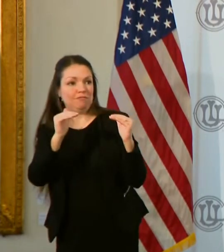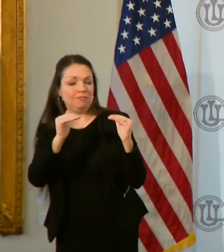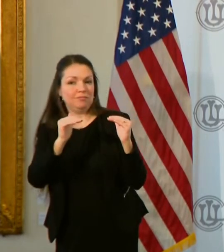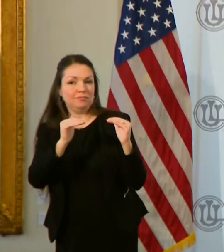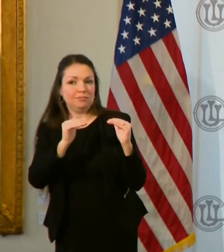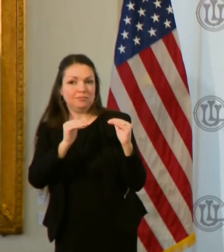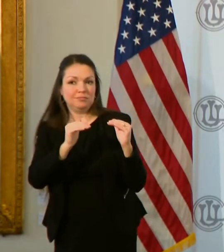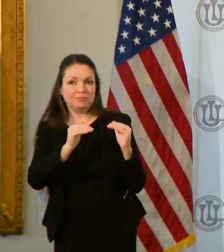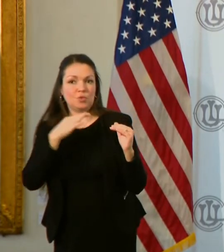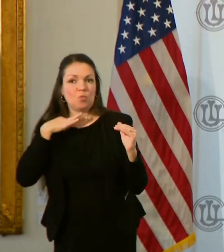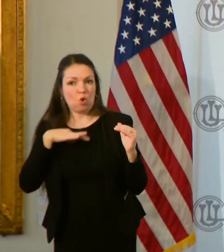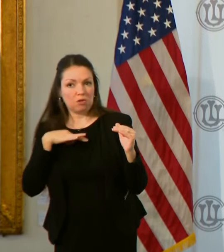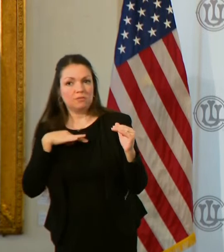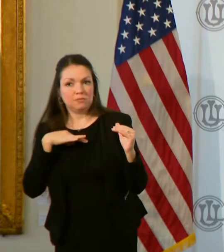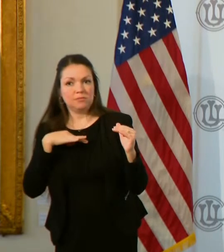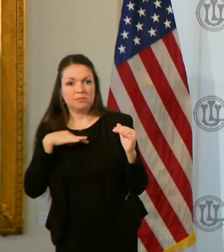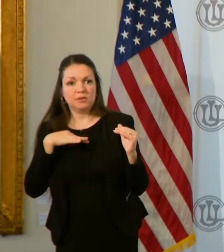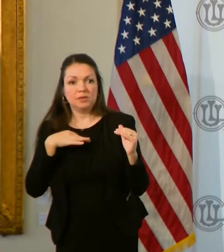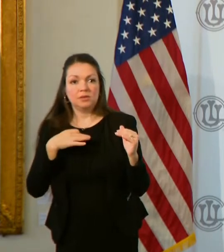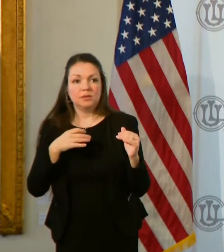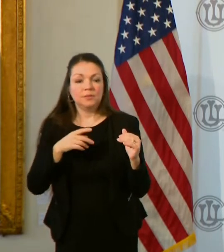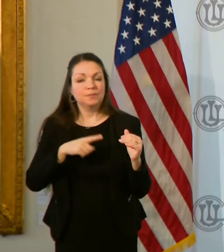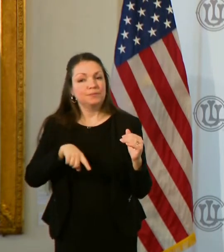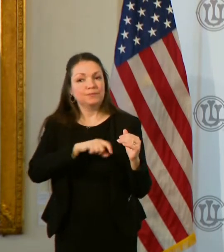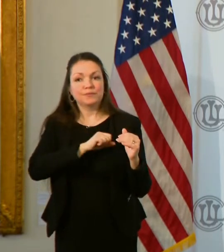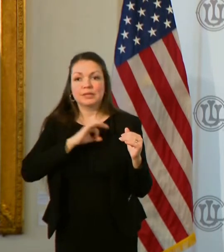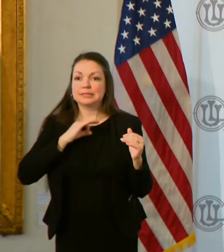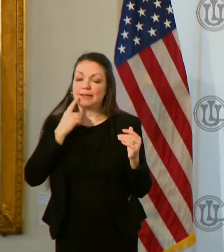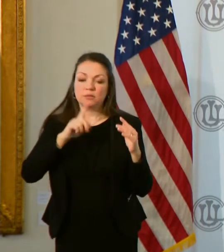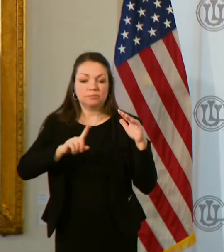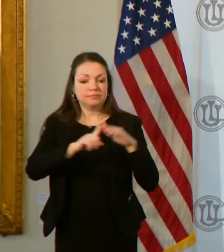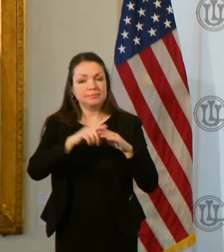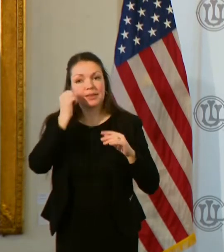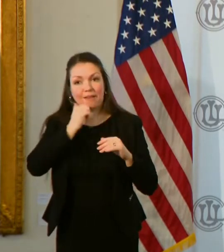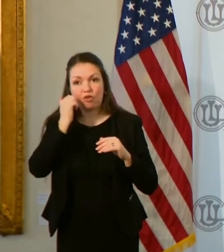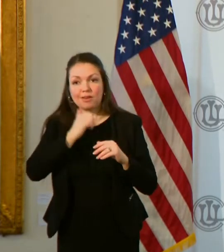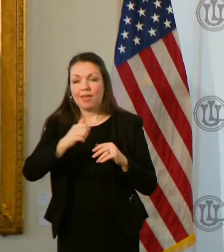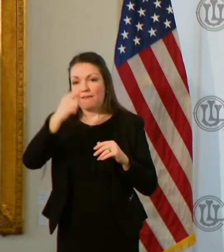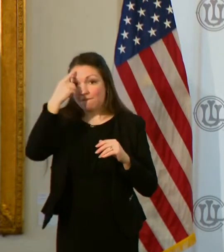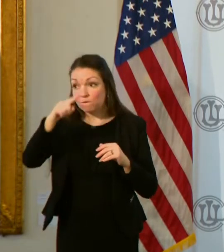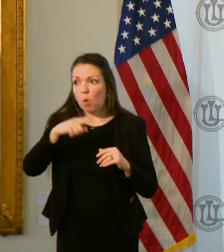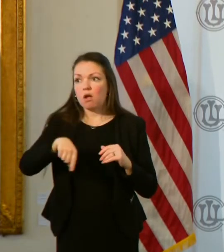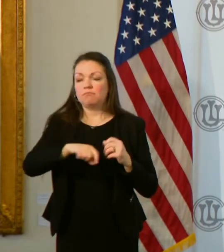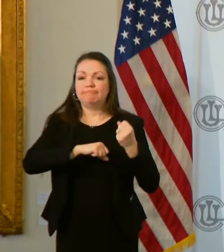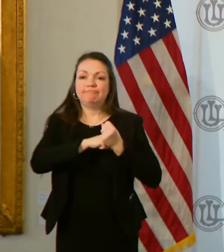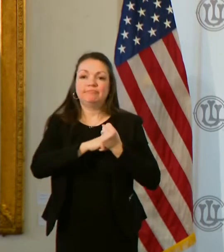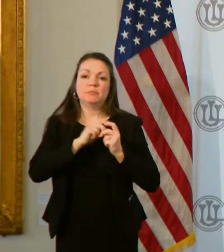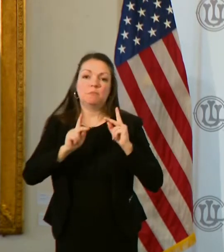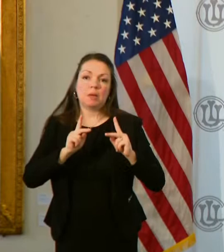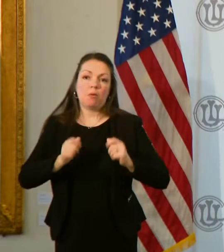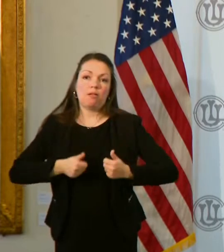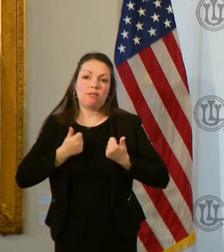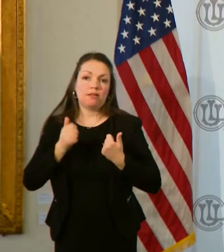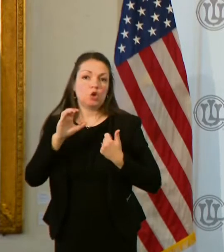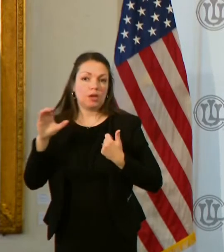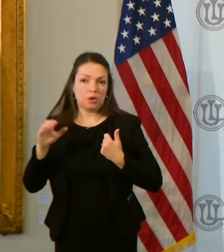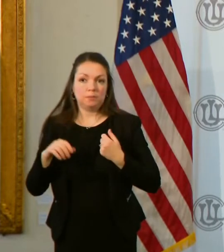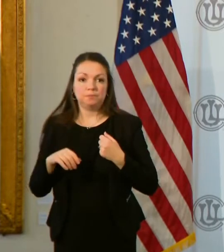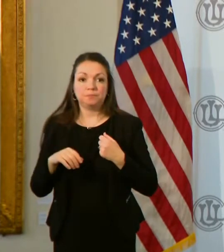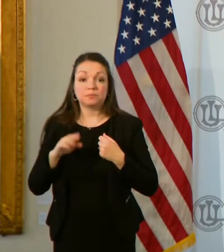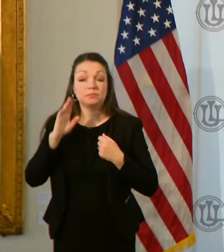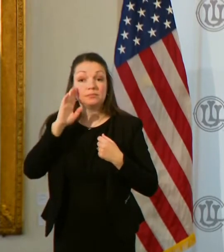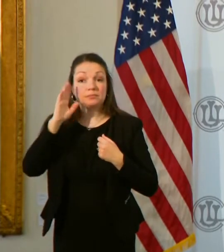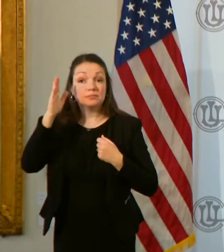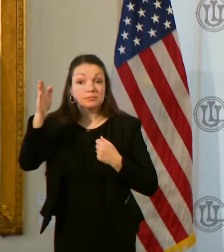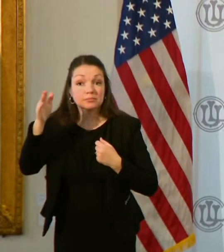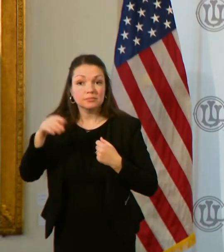reward. They show up every day on behalf of the people of Cook County. Looking forward,